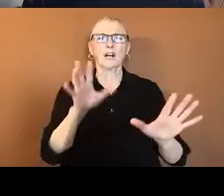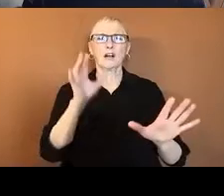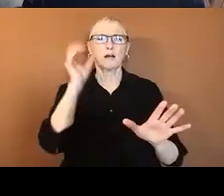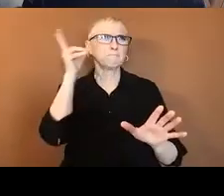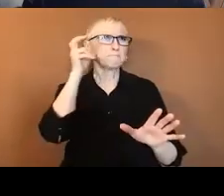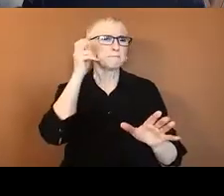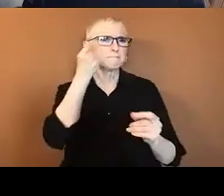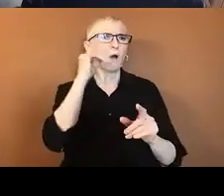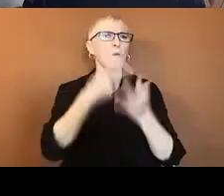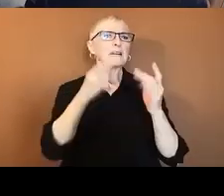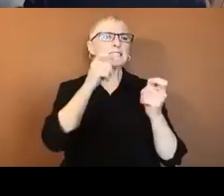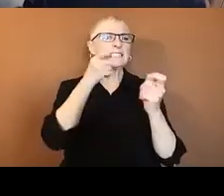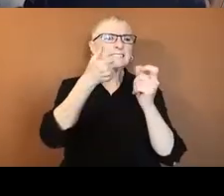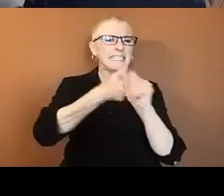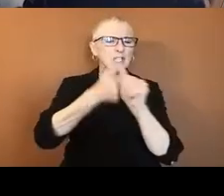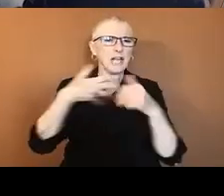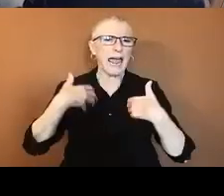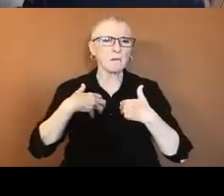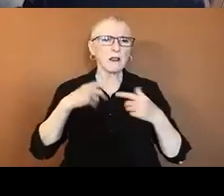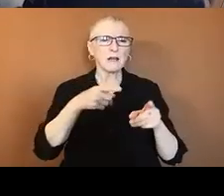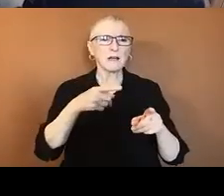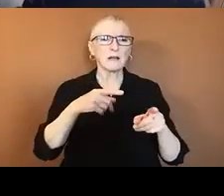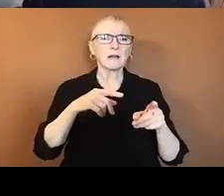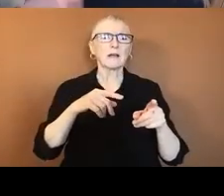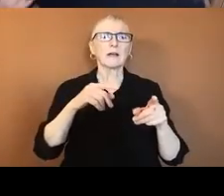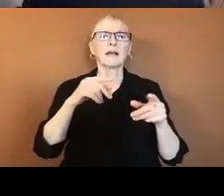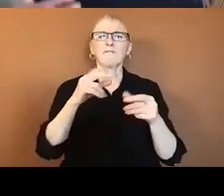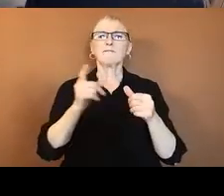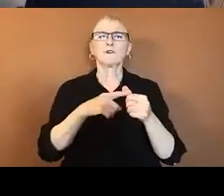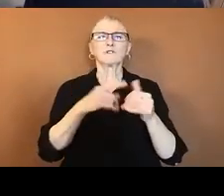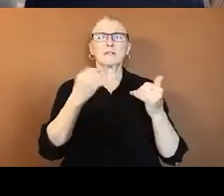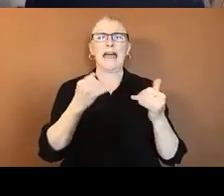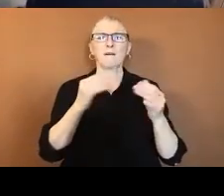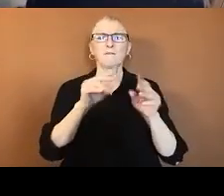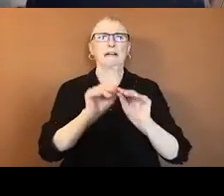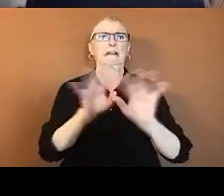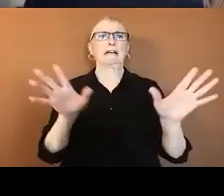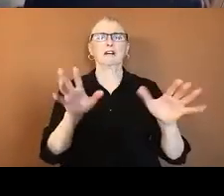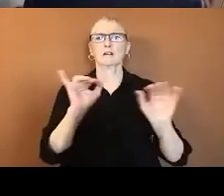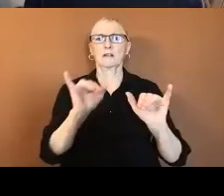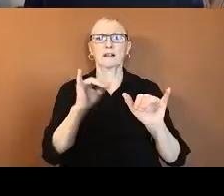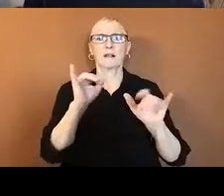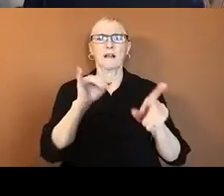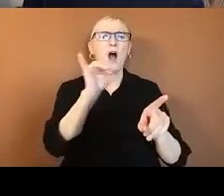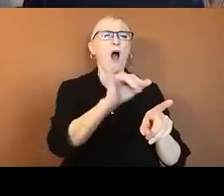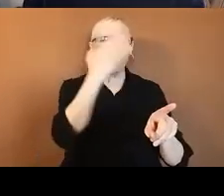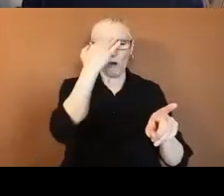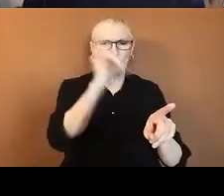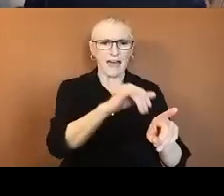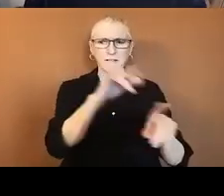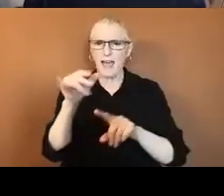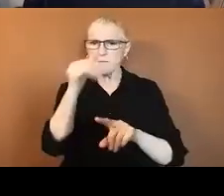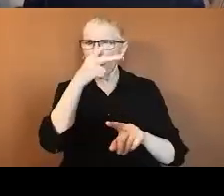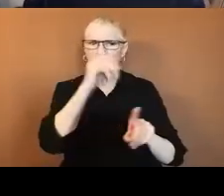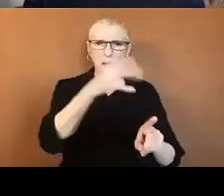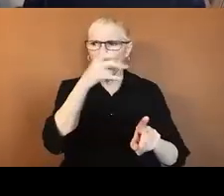animals are. It's not sure at first, and it uses echolocation. Now it is very clear, oh, this is what this is what that is. And that could be